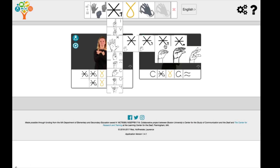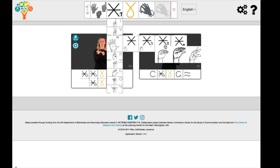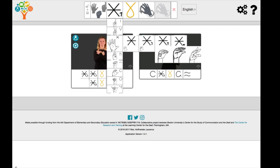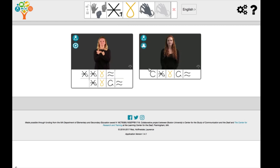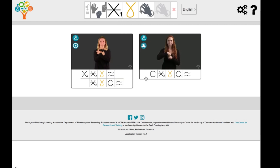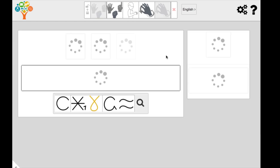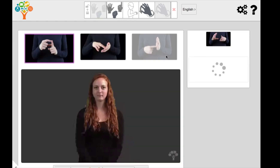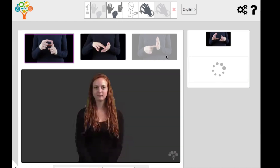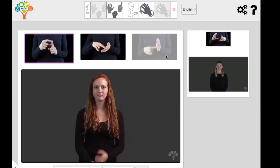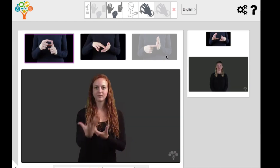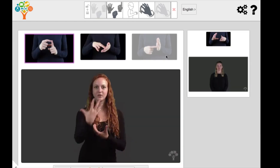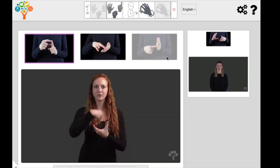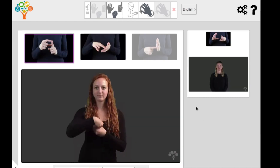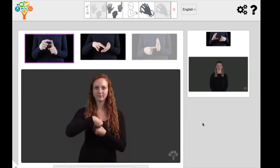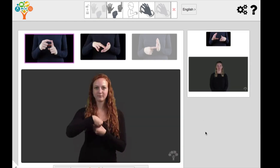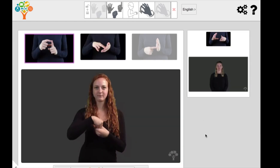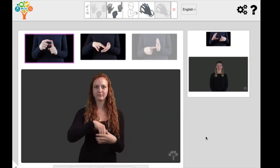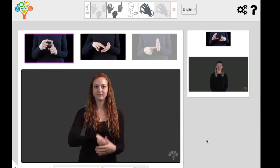down until you found the sign that you're looking for.